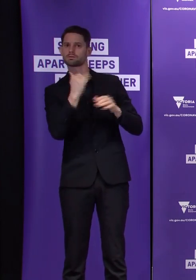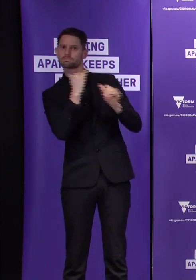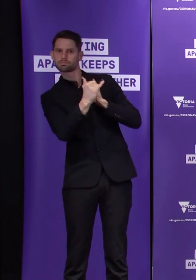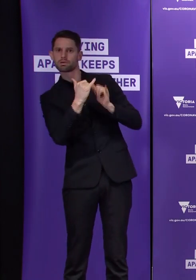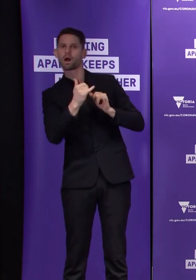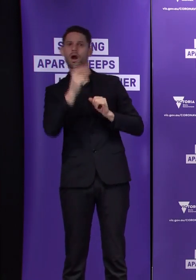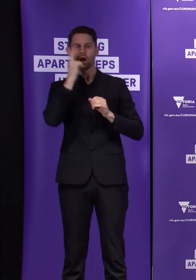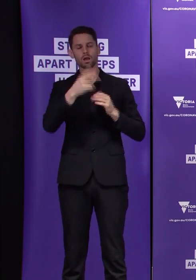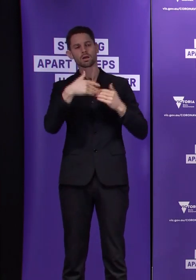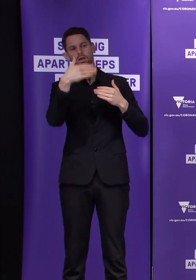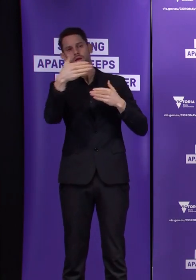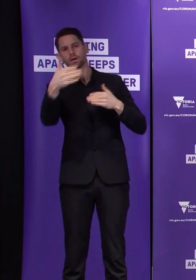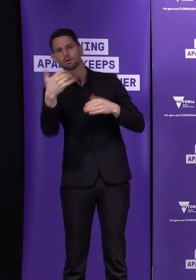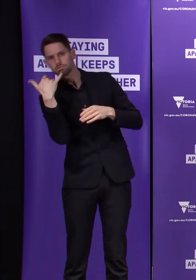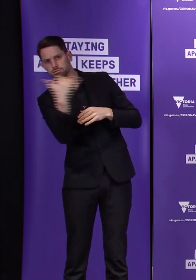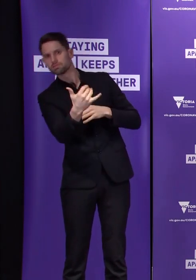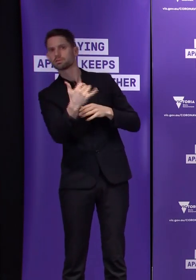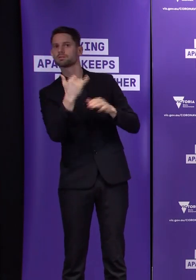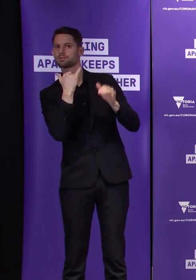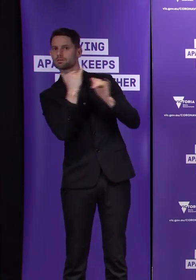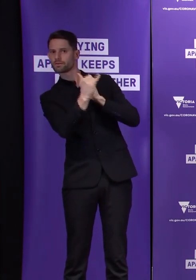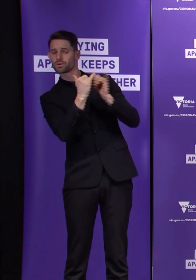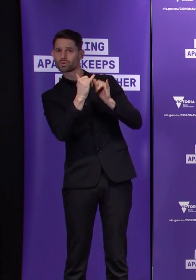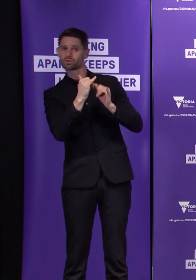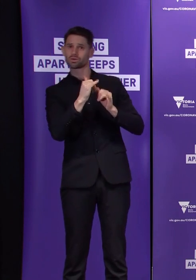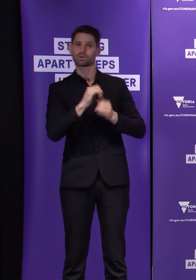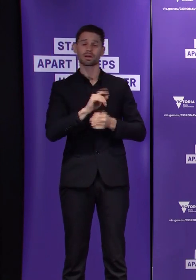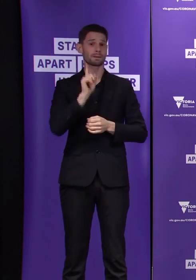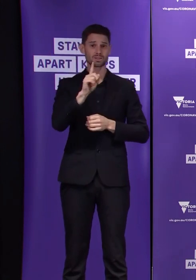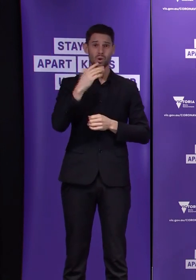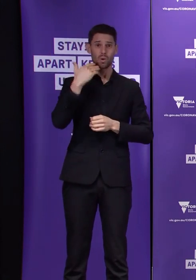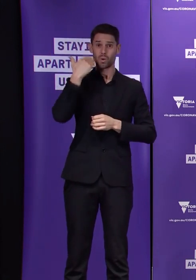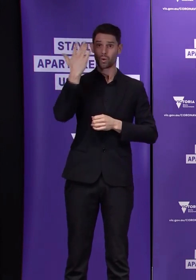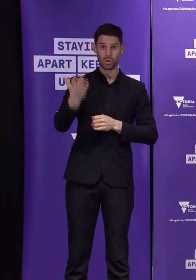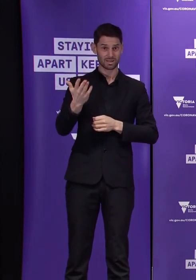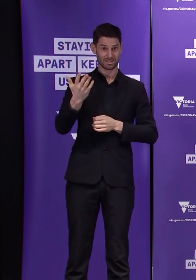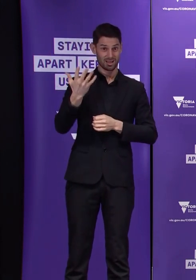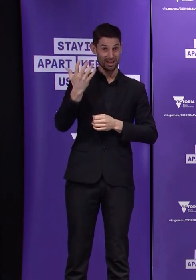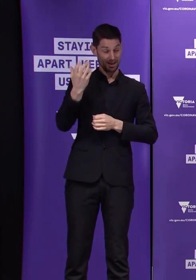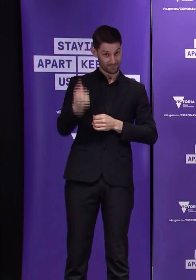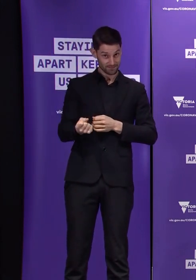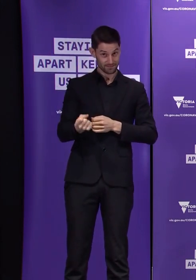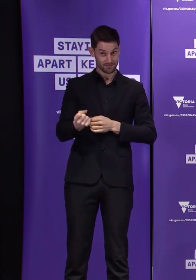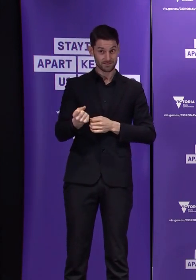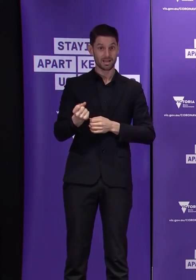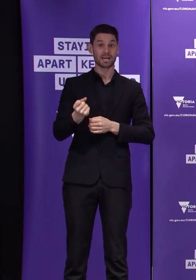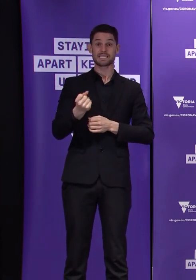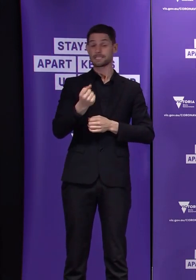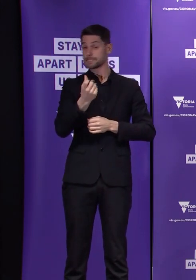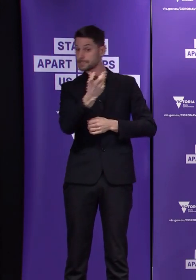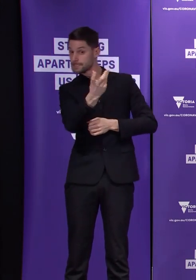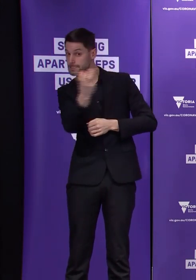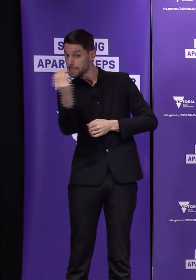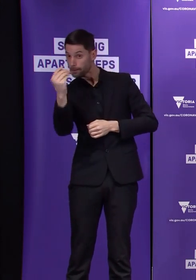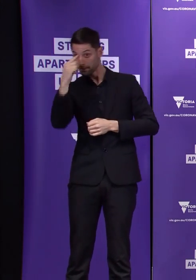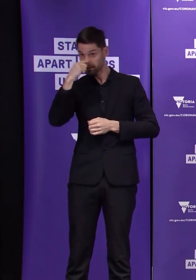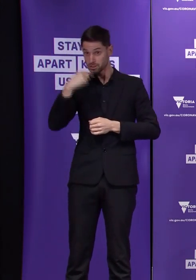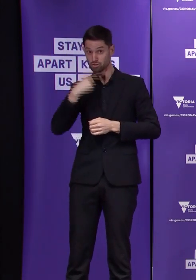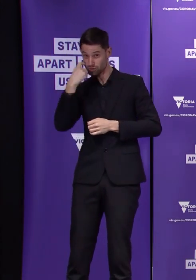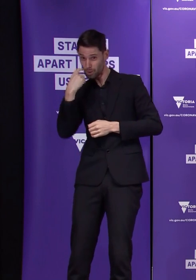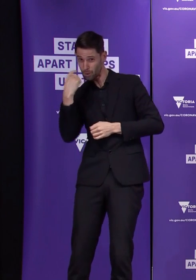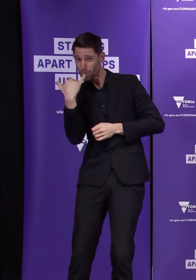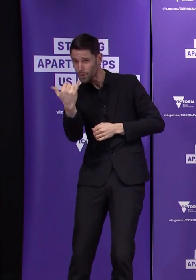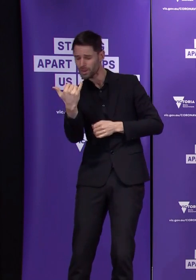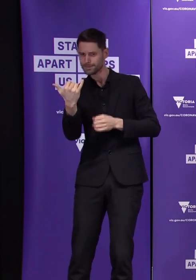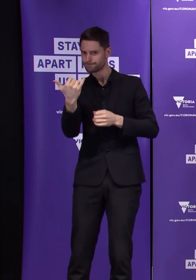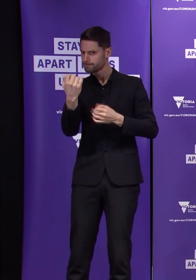and I'm pleased to say, a falling number of people, a decreasing number of people that we can't make contact with for